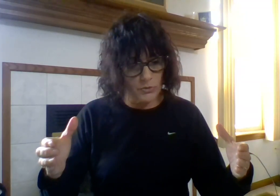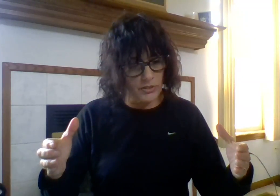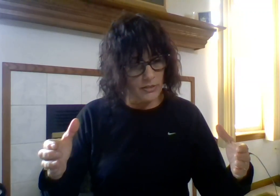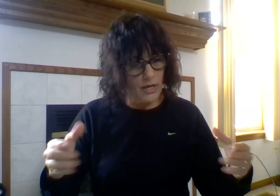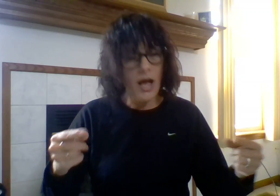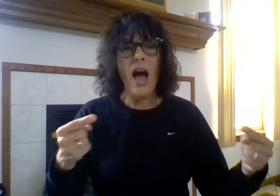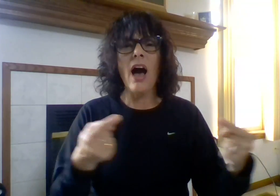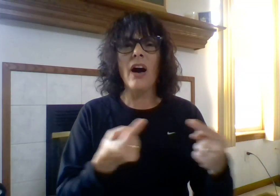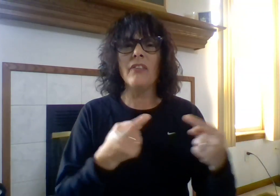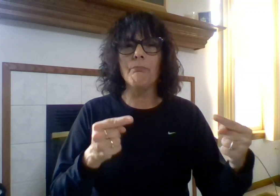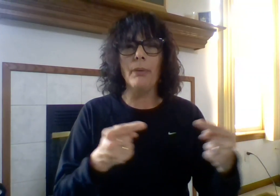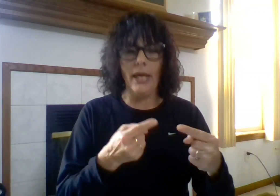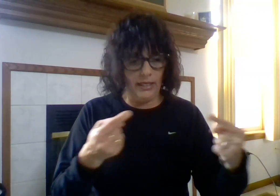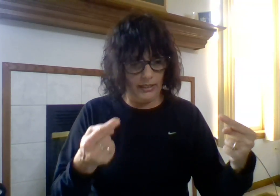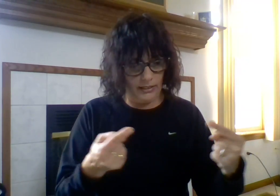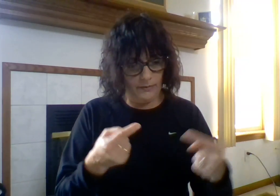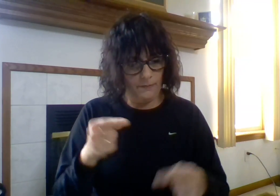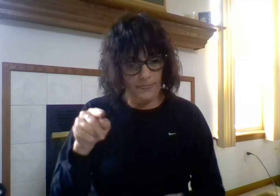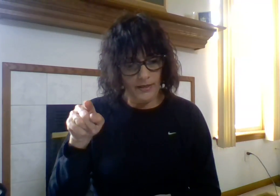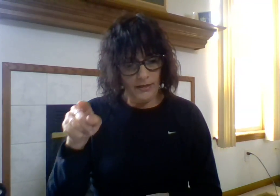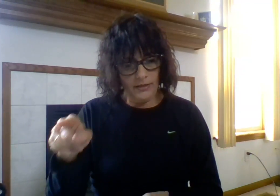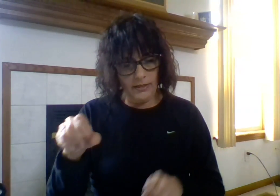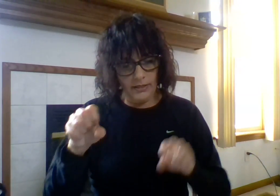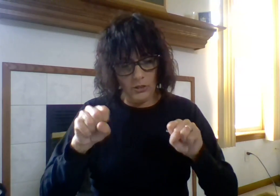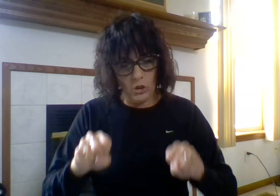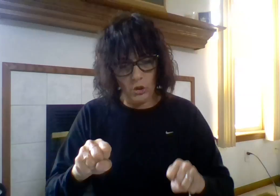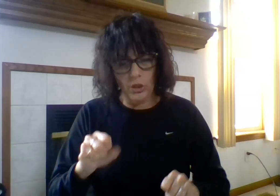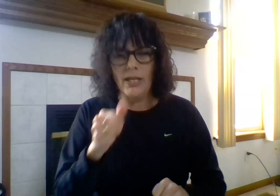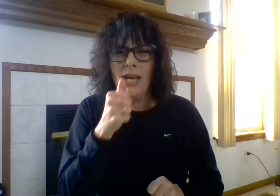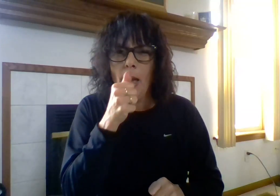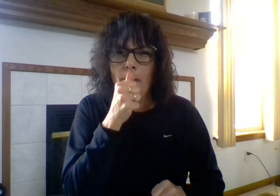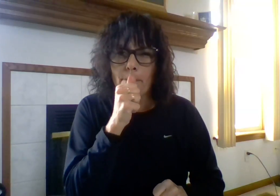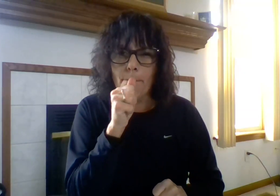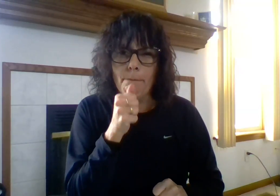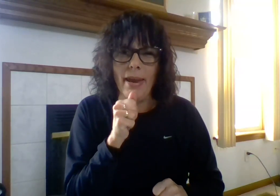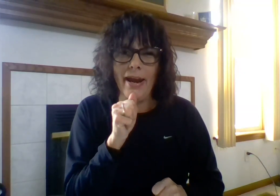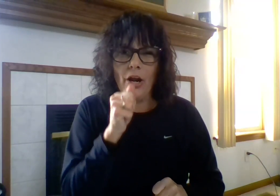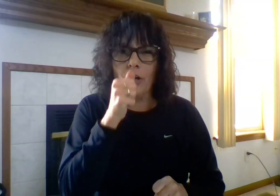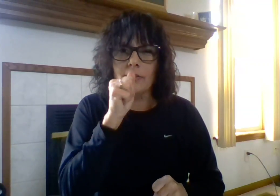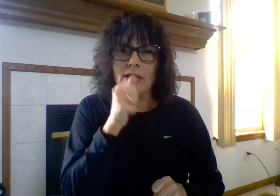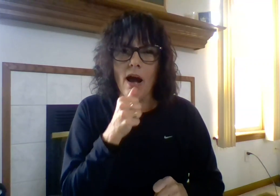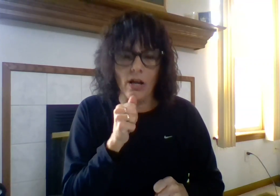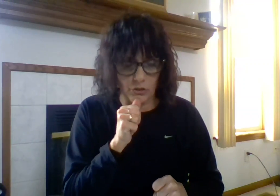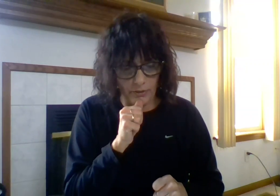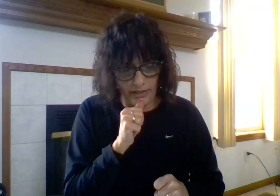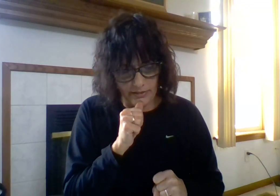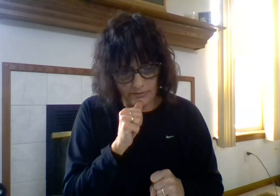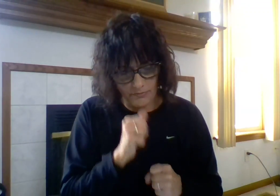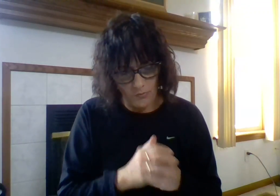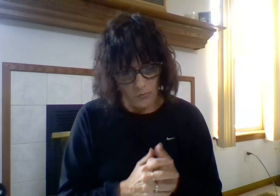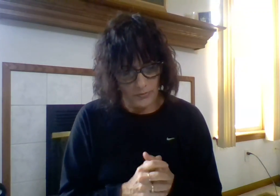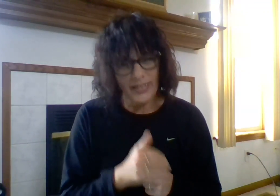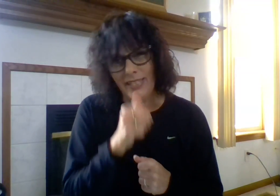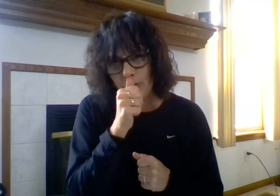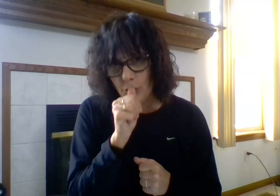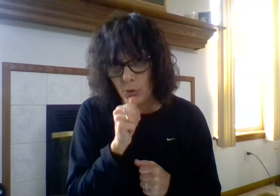amount of pain he could bear, tolerate,